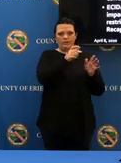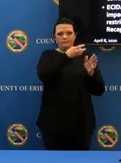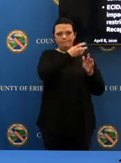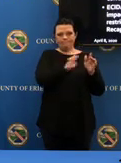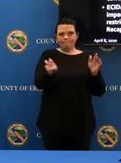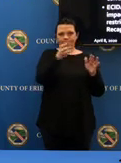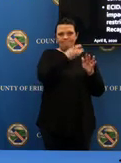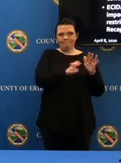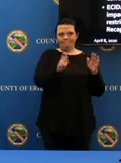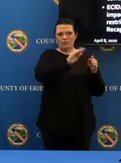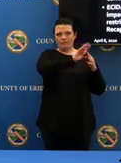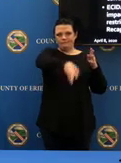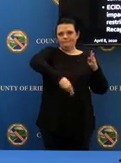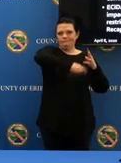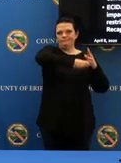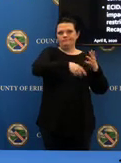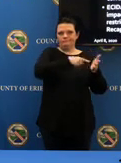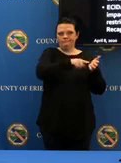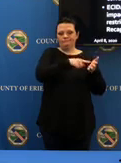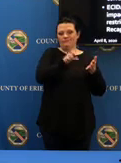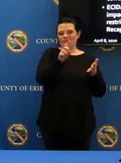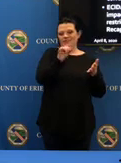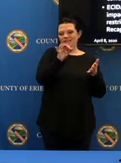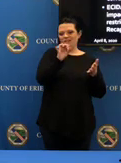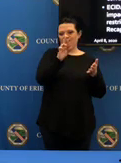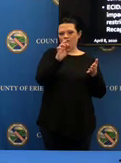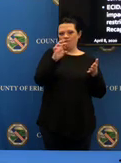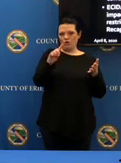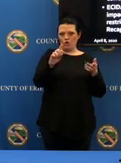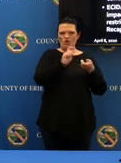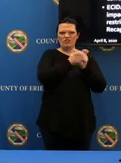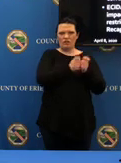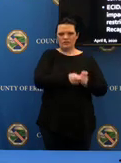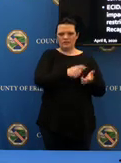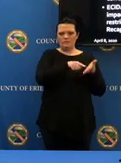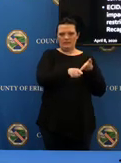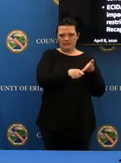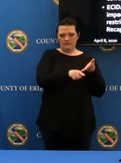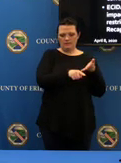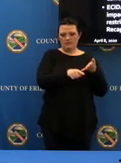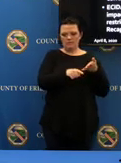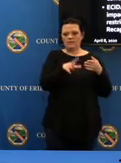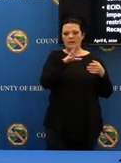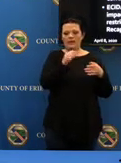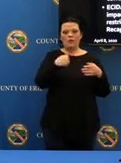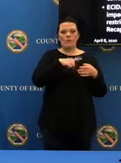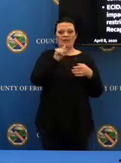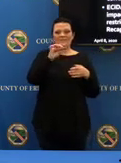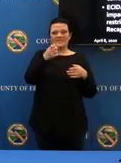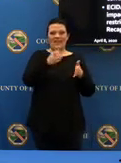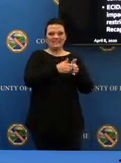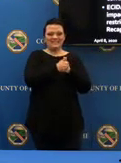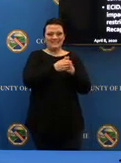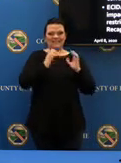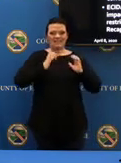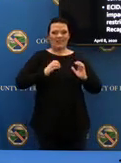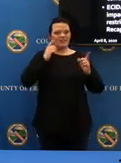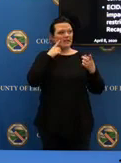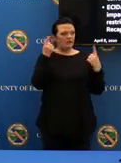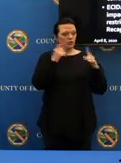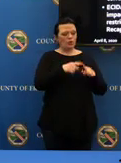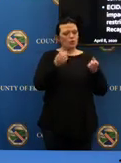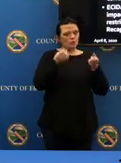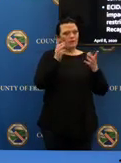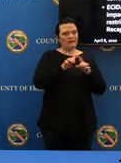loan terms during the current crisis. And ECIDA, of course, we have tax incentive clients that have agreed to a number